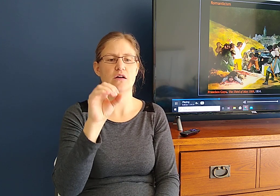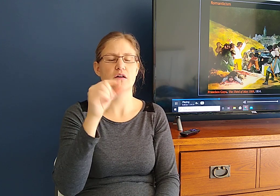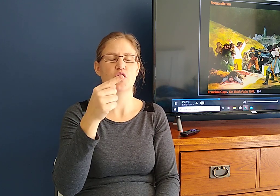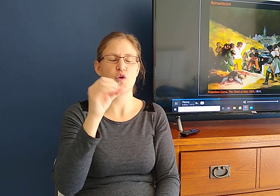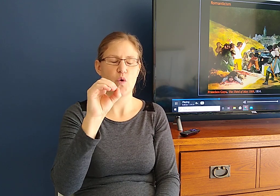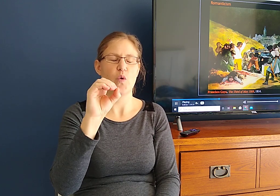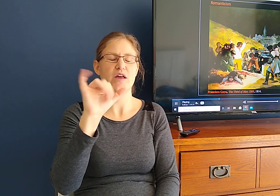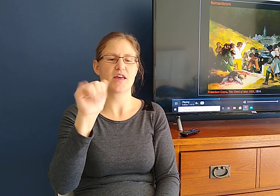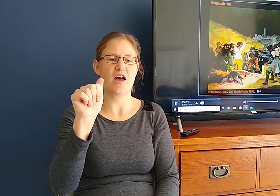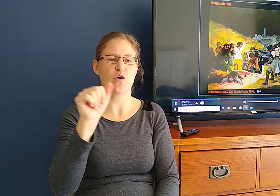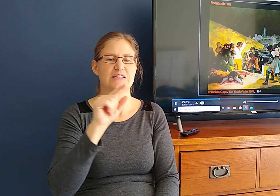bitterly depicted,